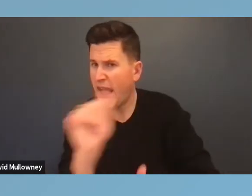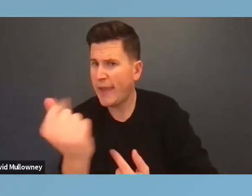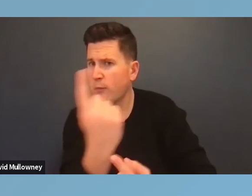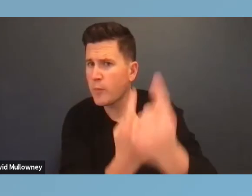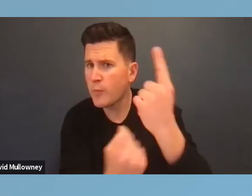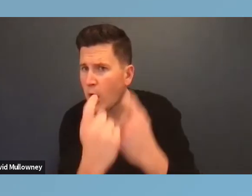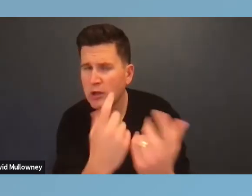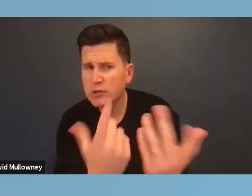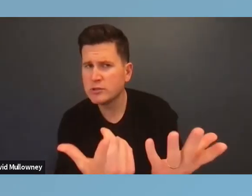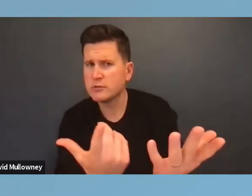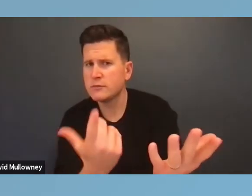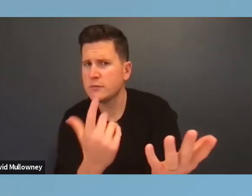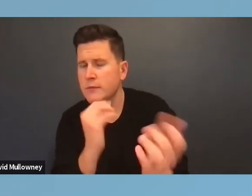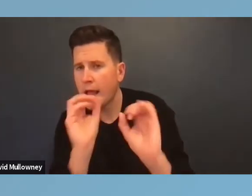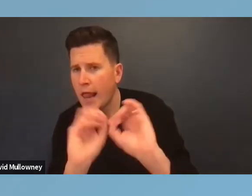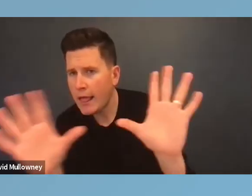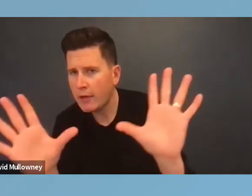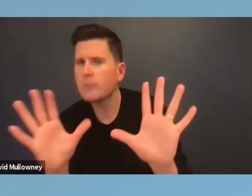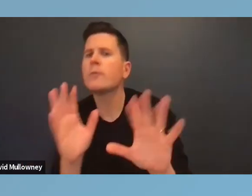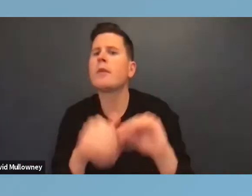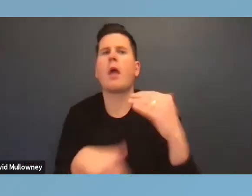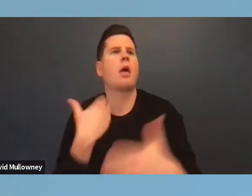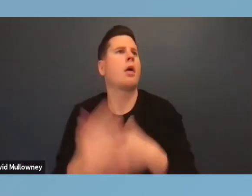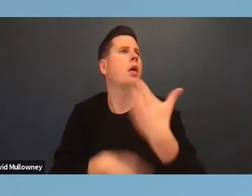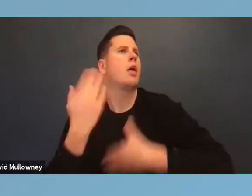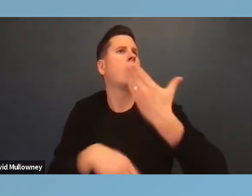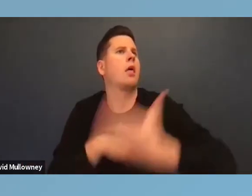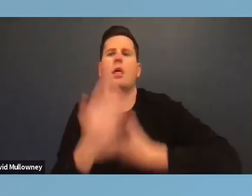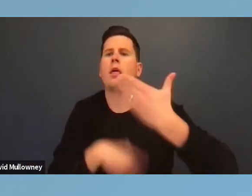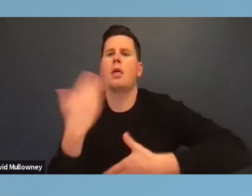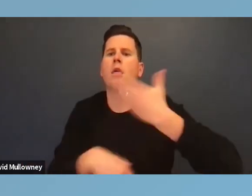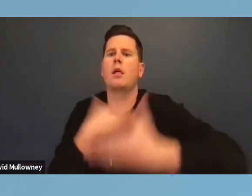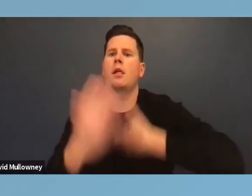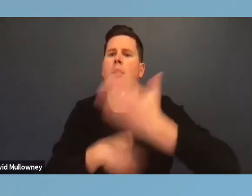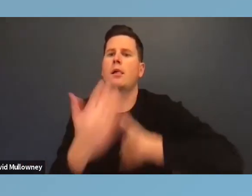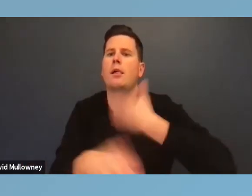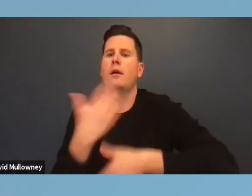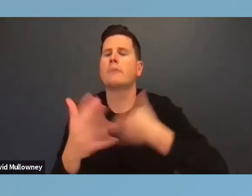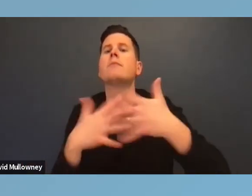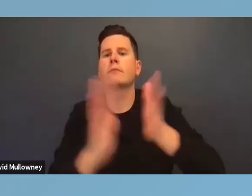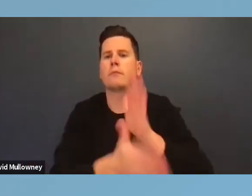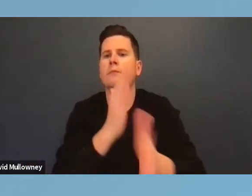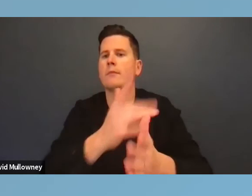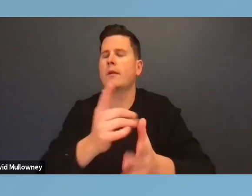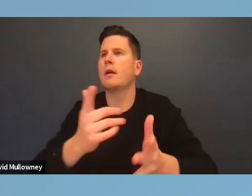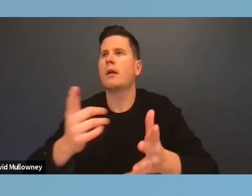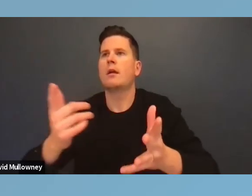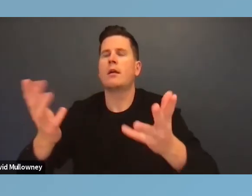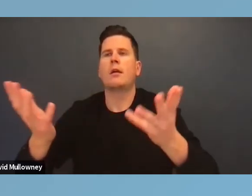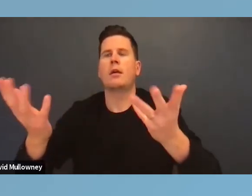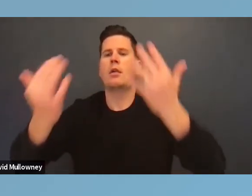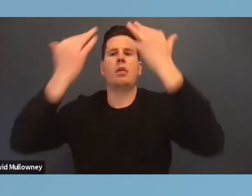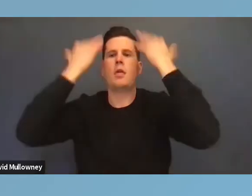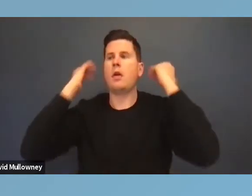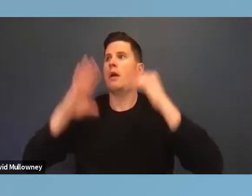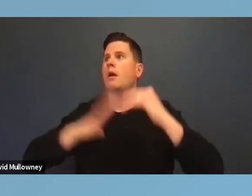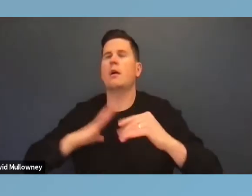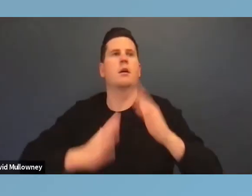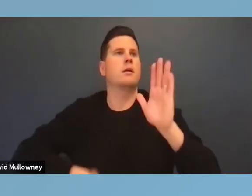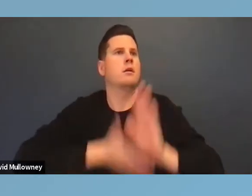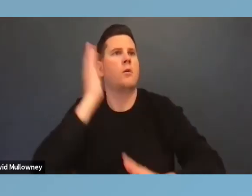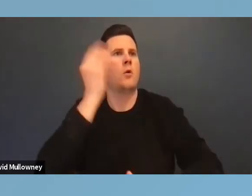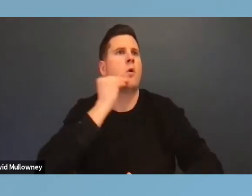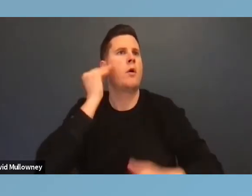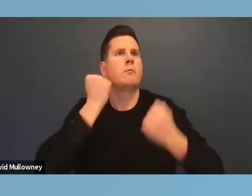Also, make sure to check in and see if the deaf person understands you. Ask if they have any questions, if they need any clarity.